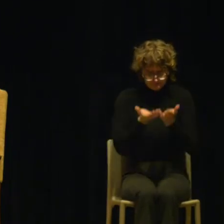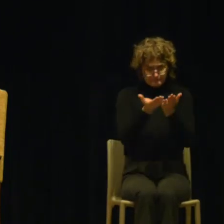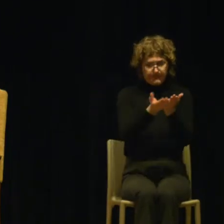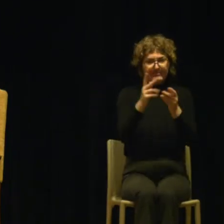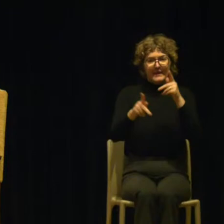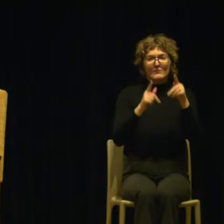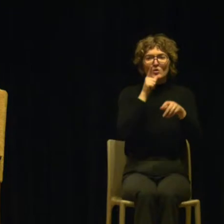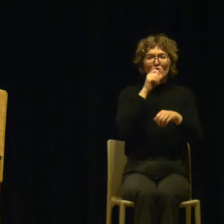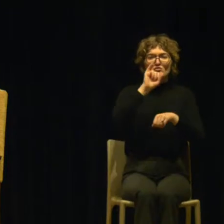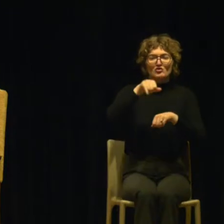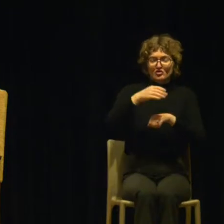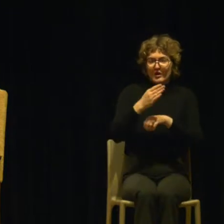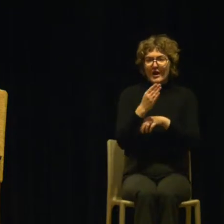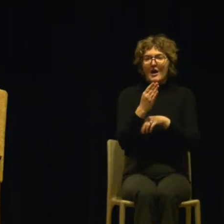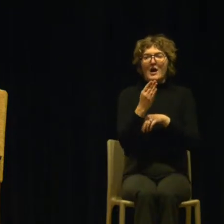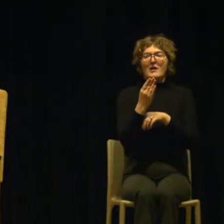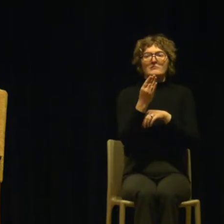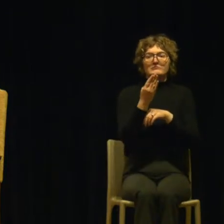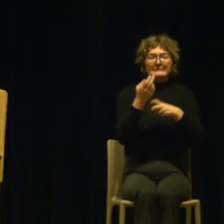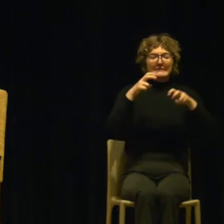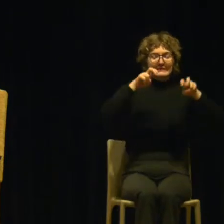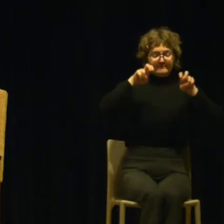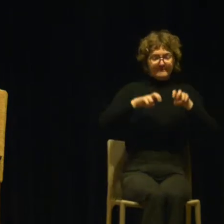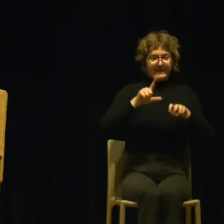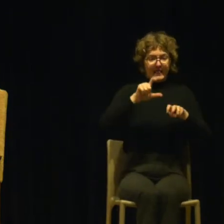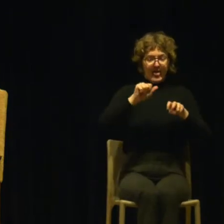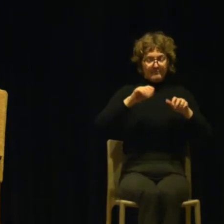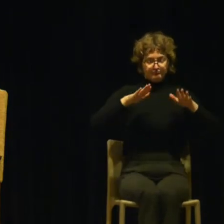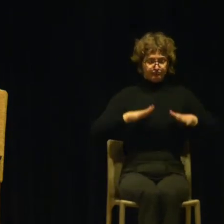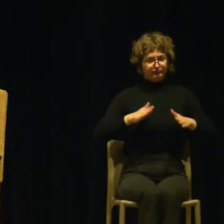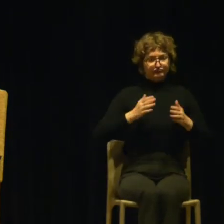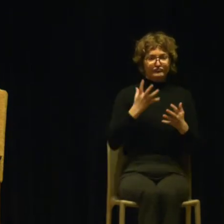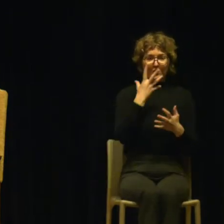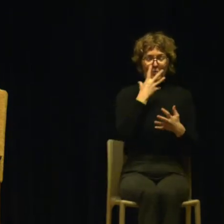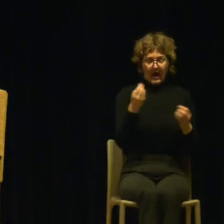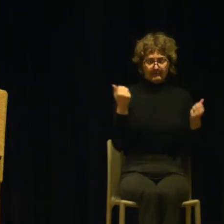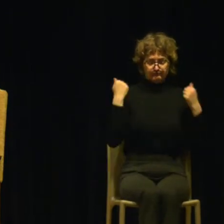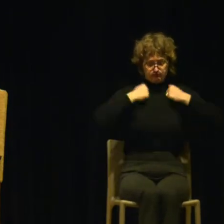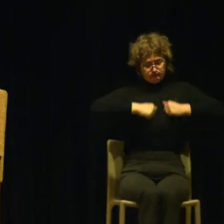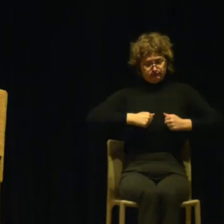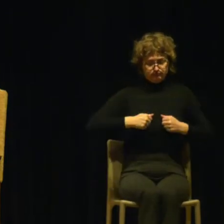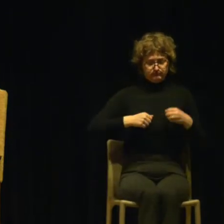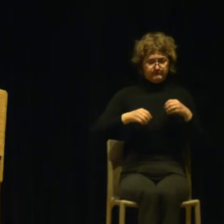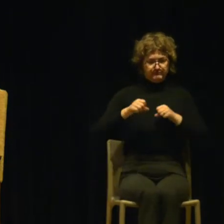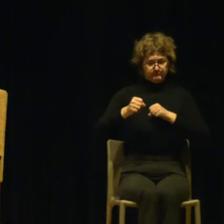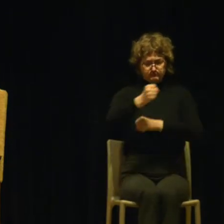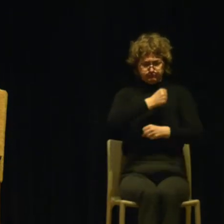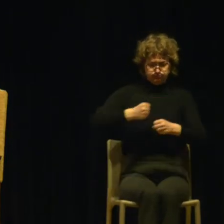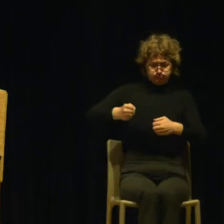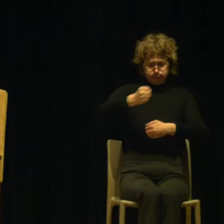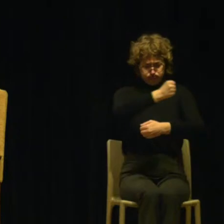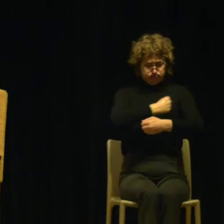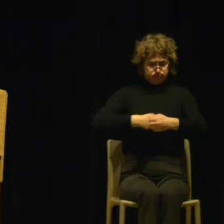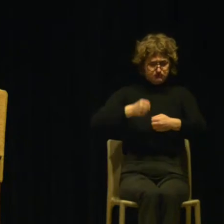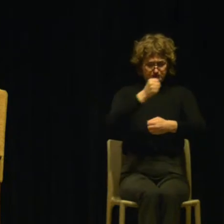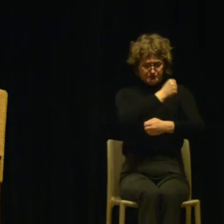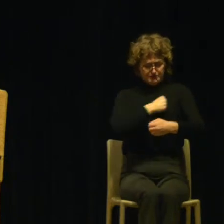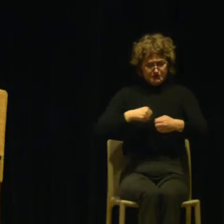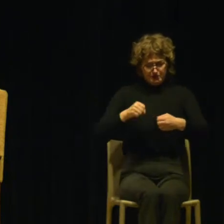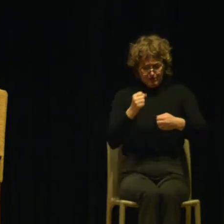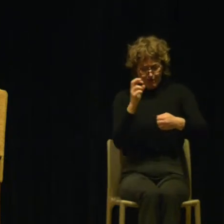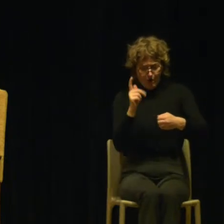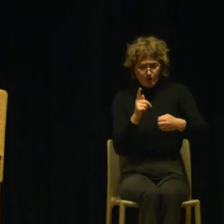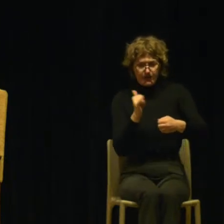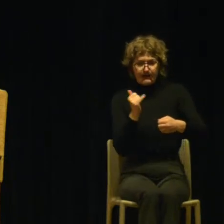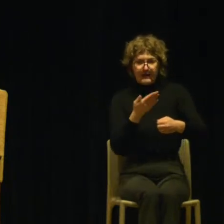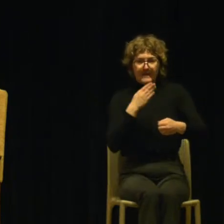whose job it is to sit in a lab with a white coat on and mix stuff up to go so they can say,